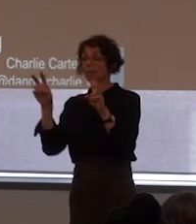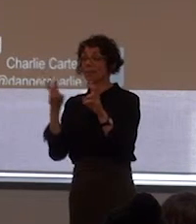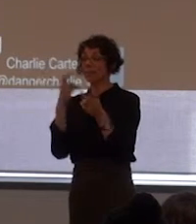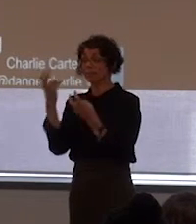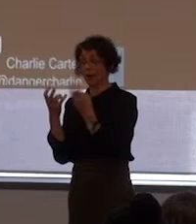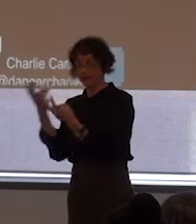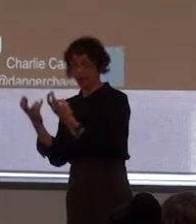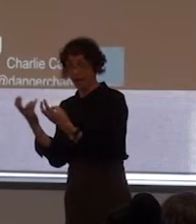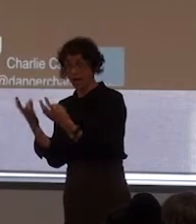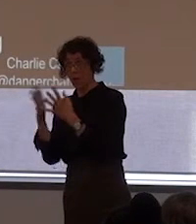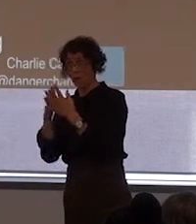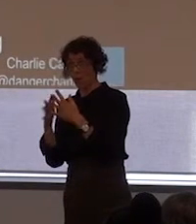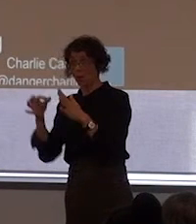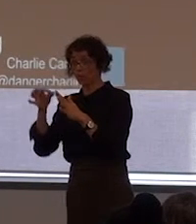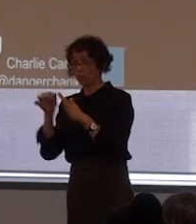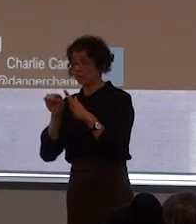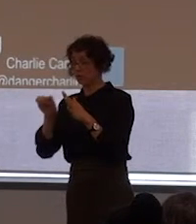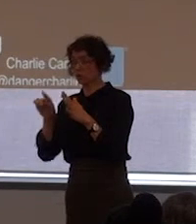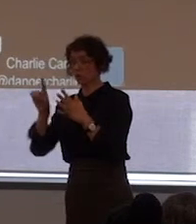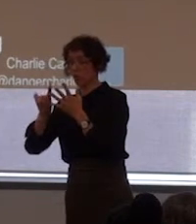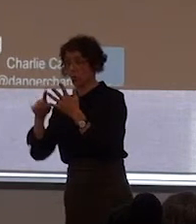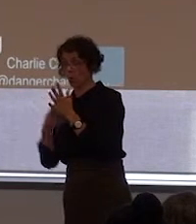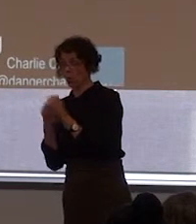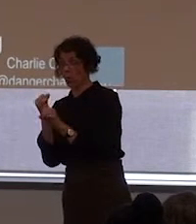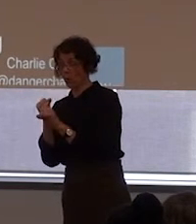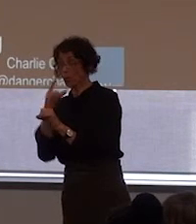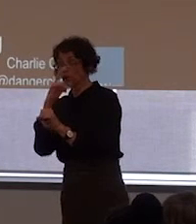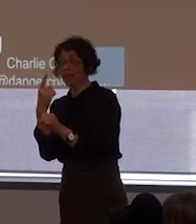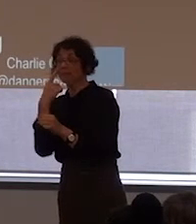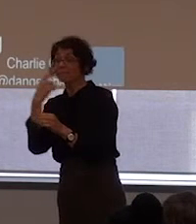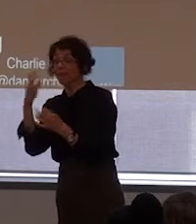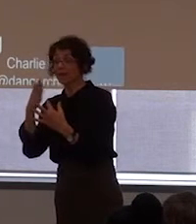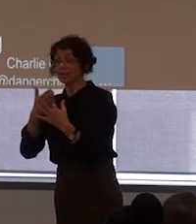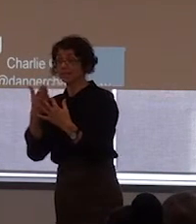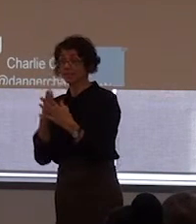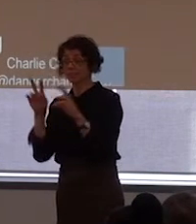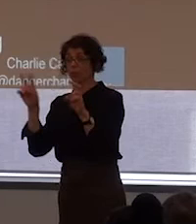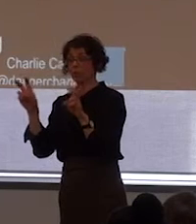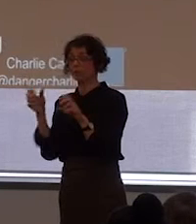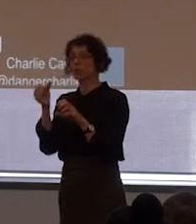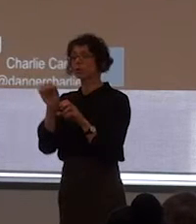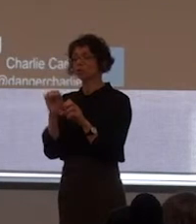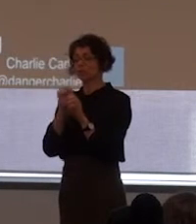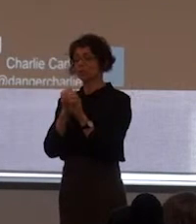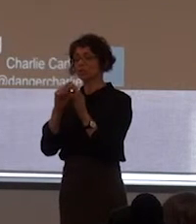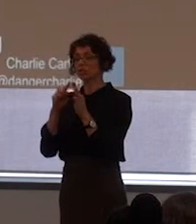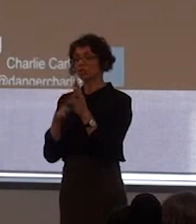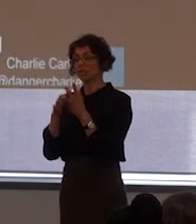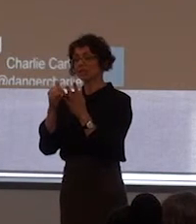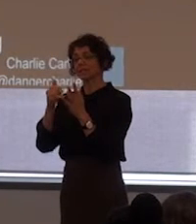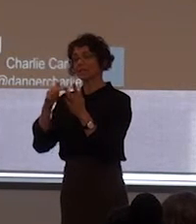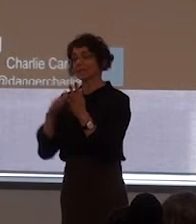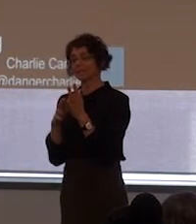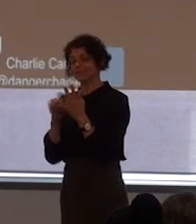WordPress.org that you can now find accessible themes. A lot of them use the Genesis framework as a backend,